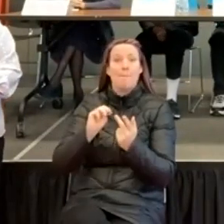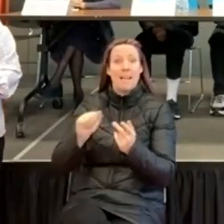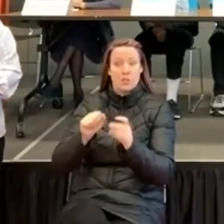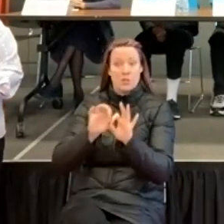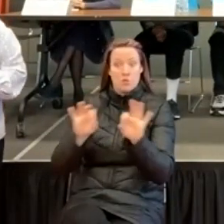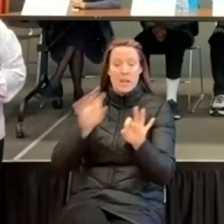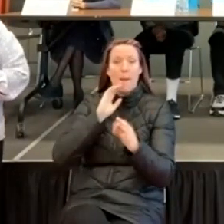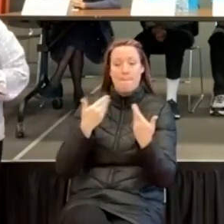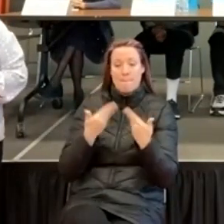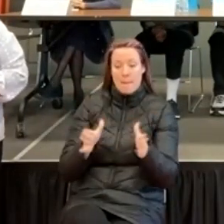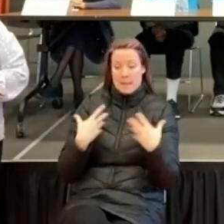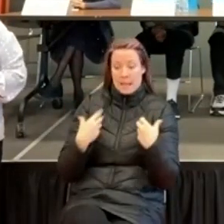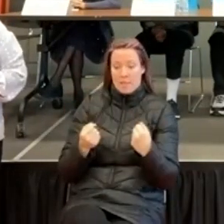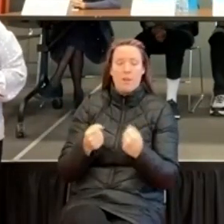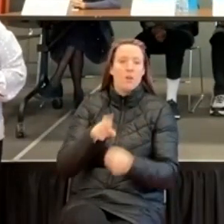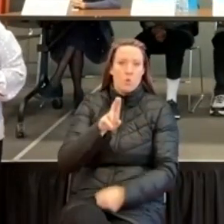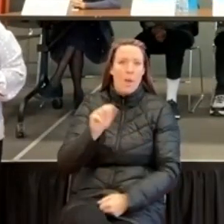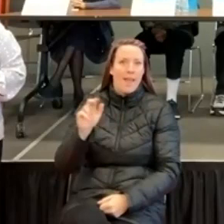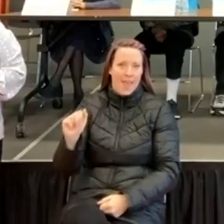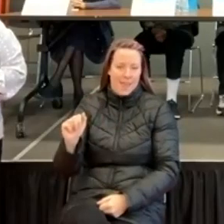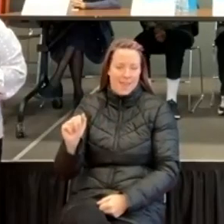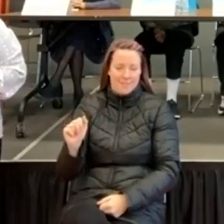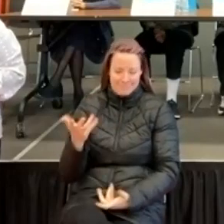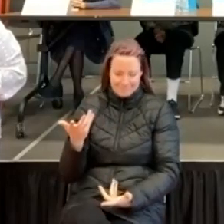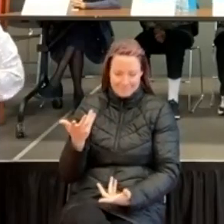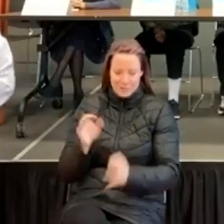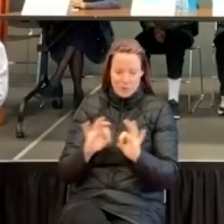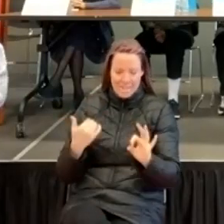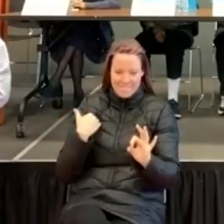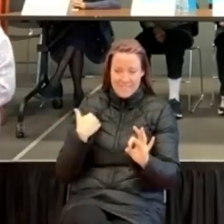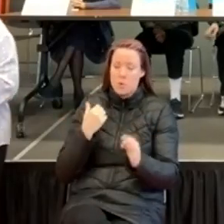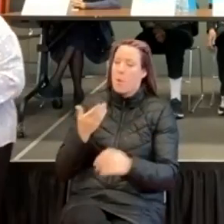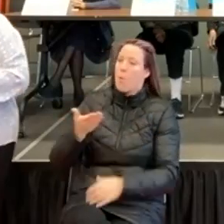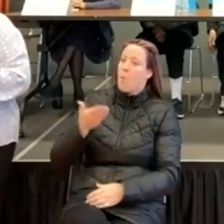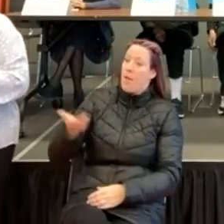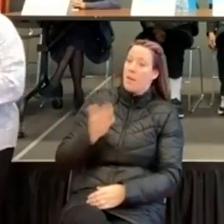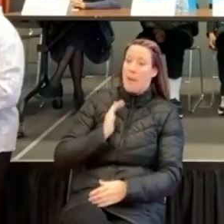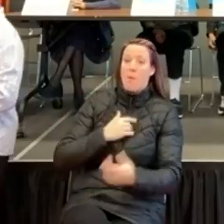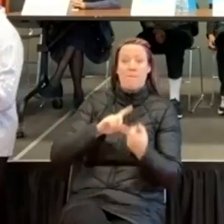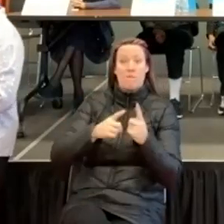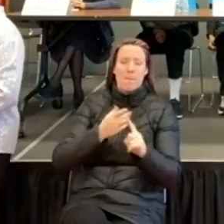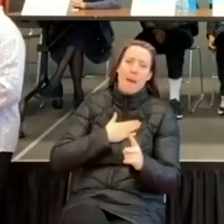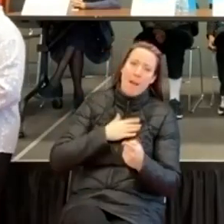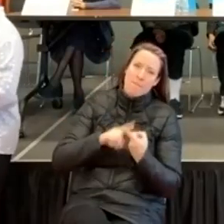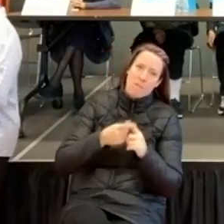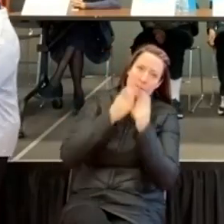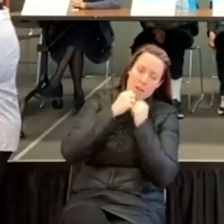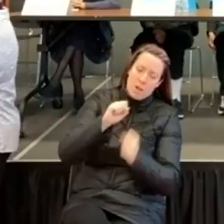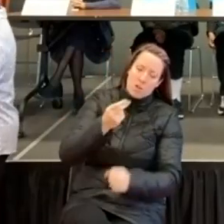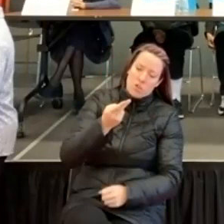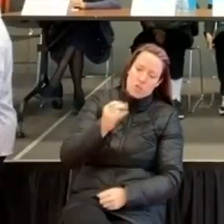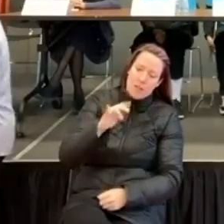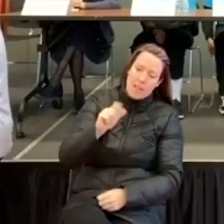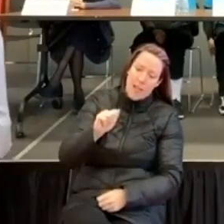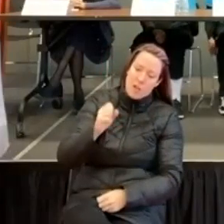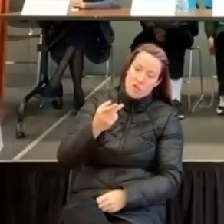public health from the University of Alaska, Anchorage. Please welcome our friend, my friend, Sheila Shin, and our